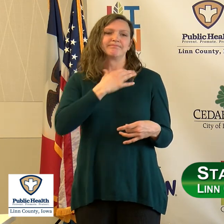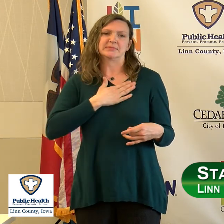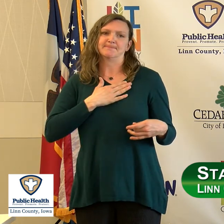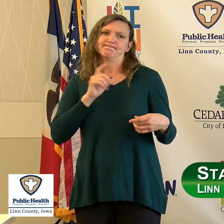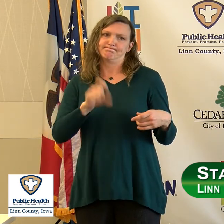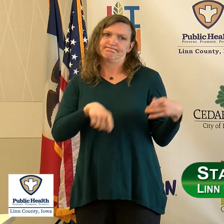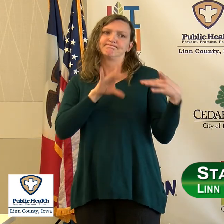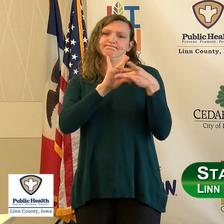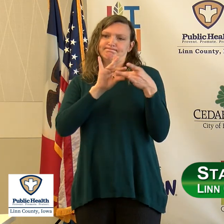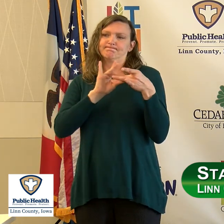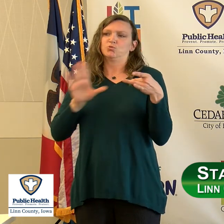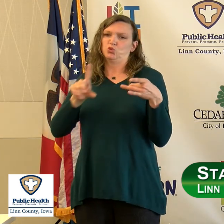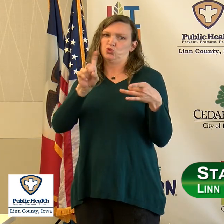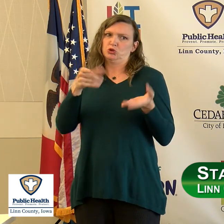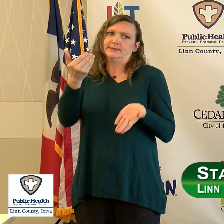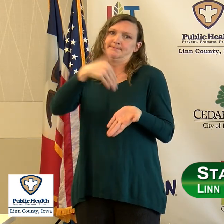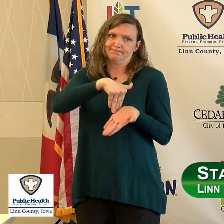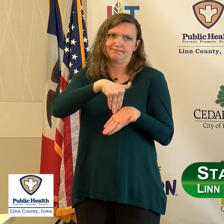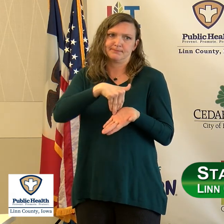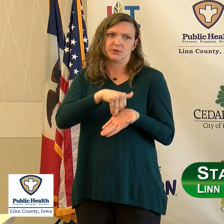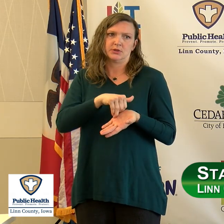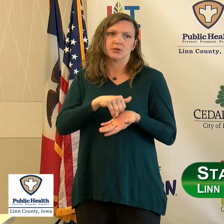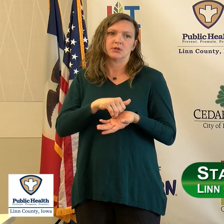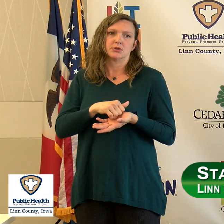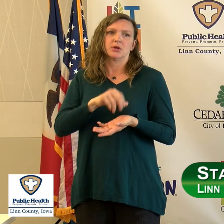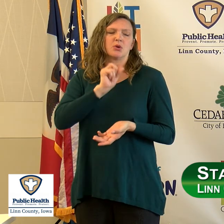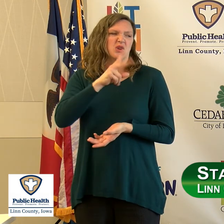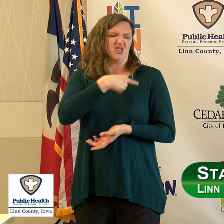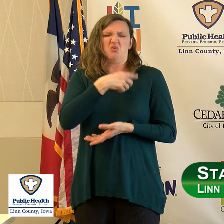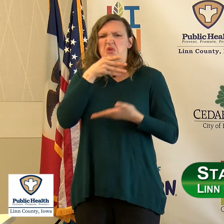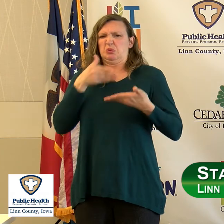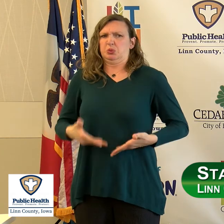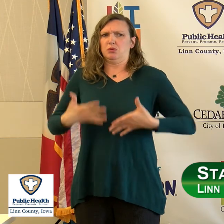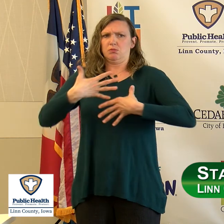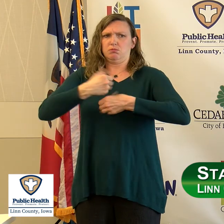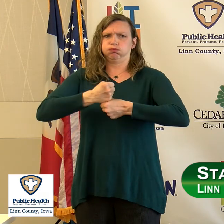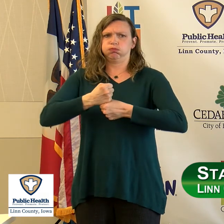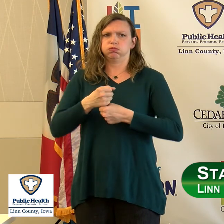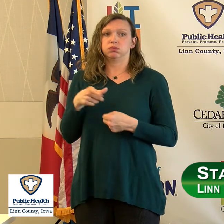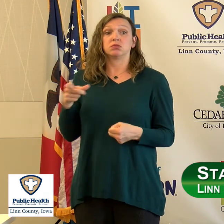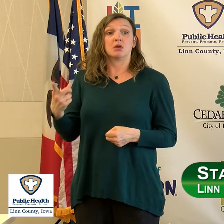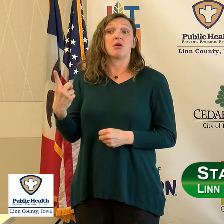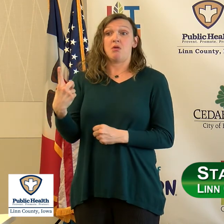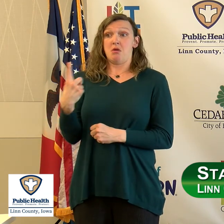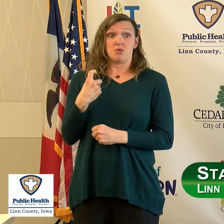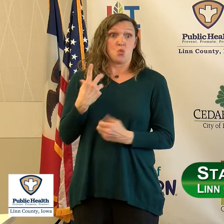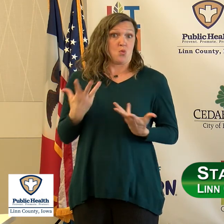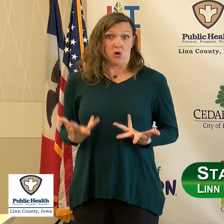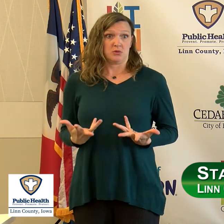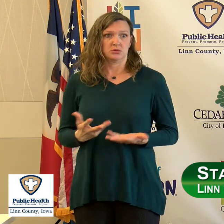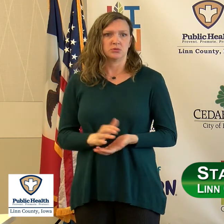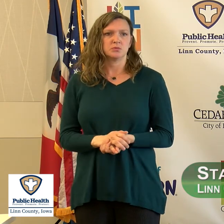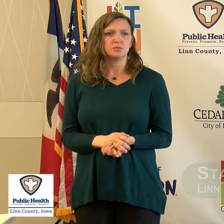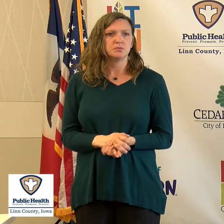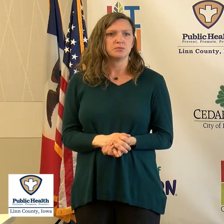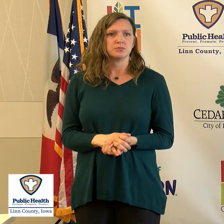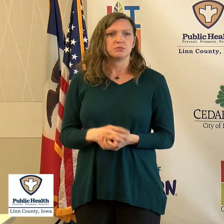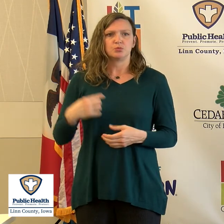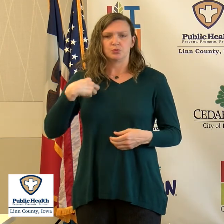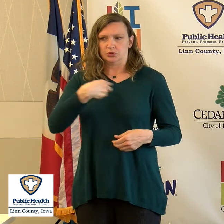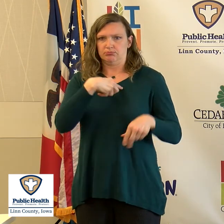I'll try to paraphrase the question here. It was asked if we are viewing